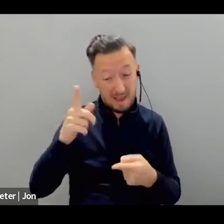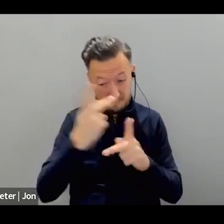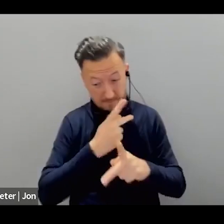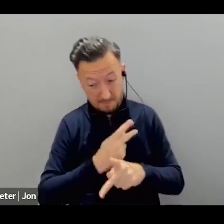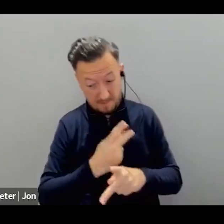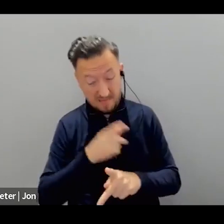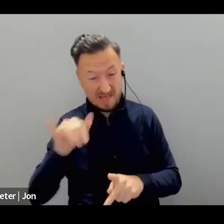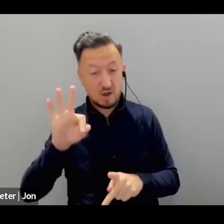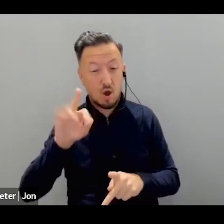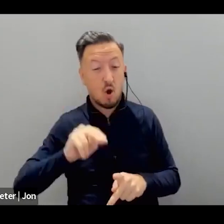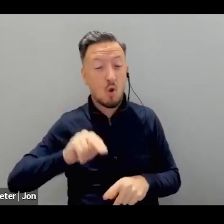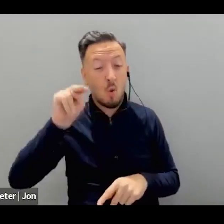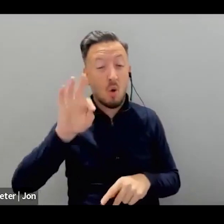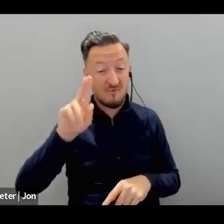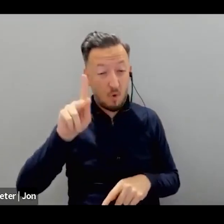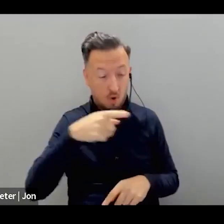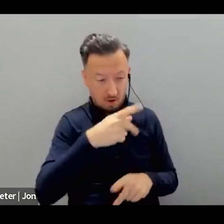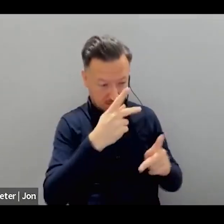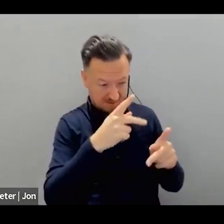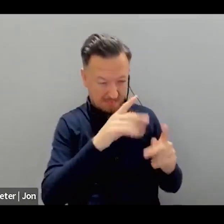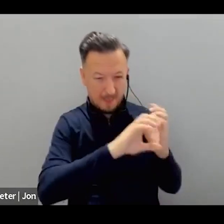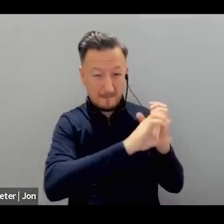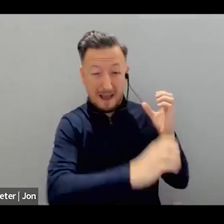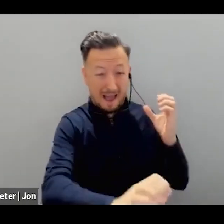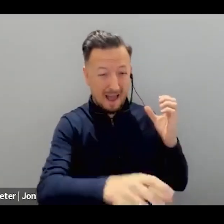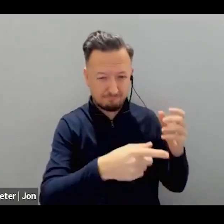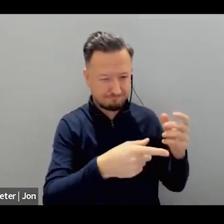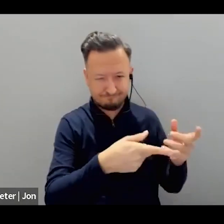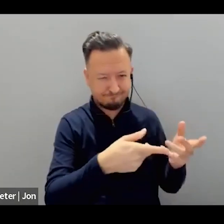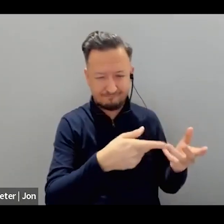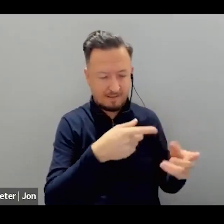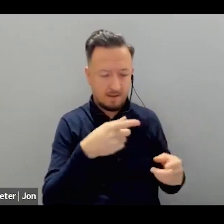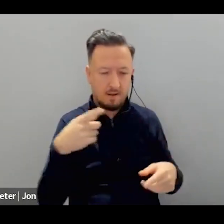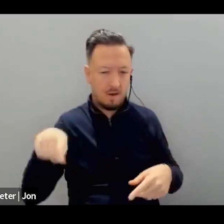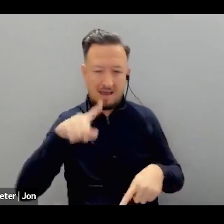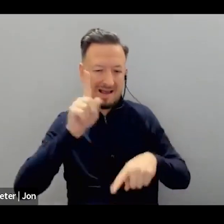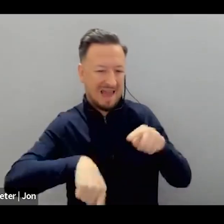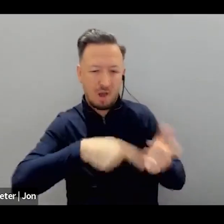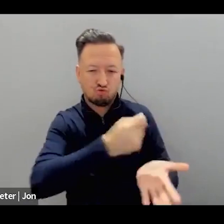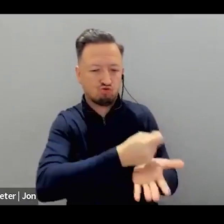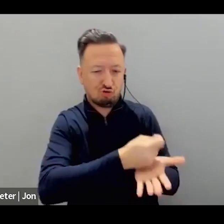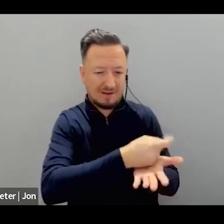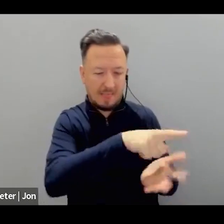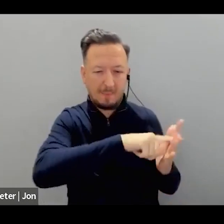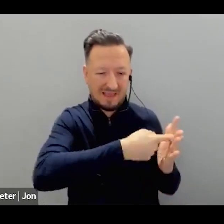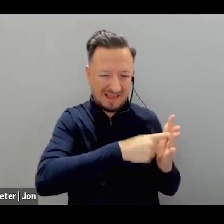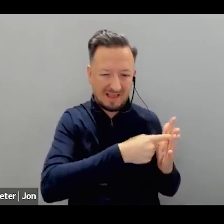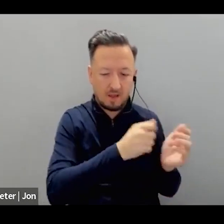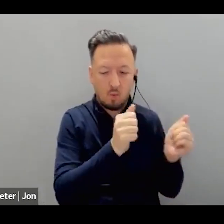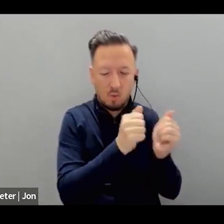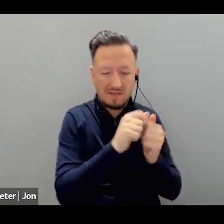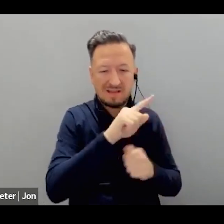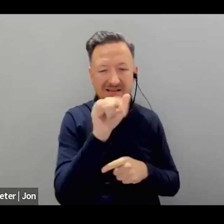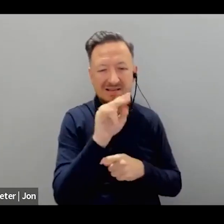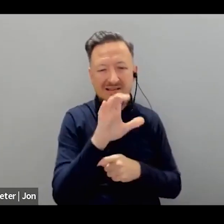Fork, Water Resources was unable to treat the raw reservoir water in the beginning with zinc orthophosphate,